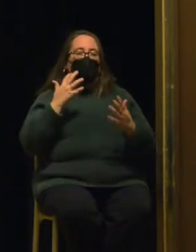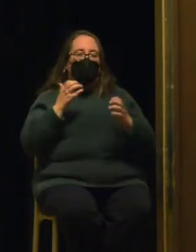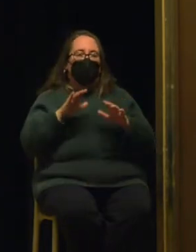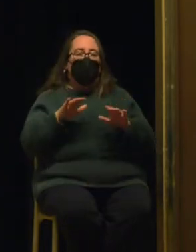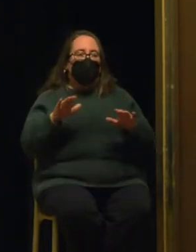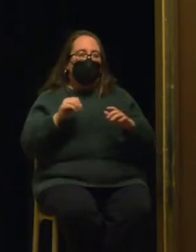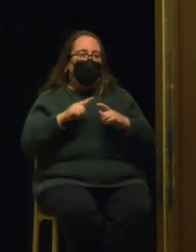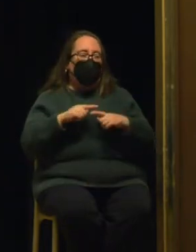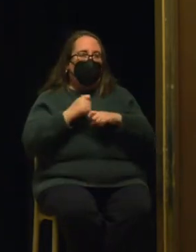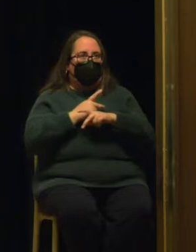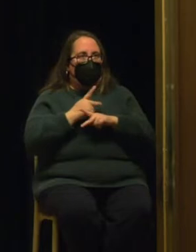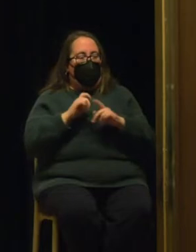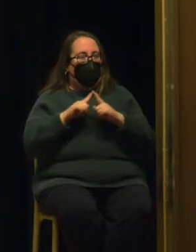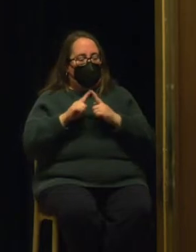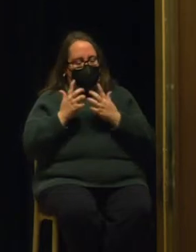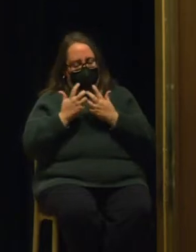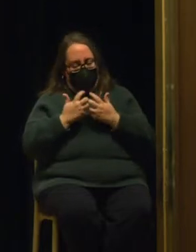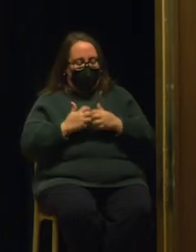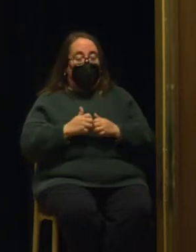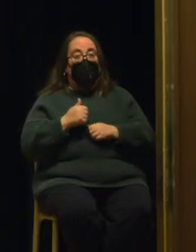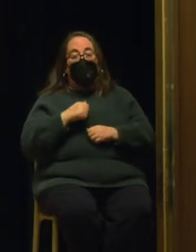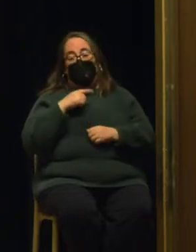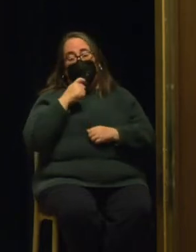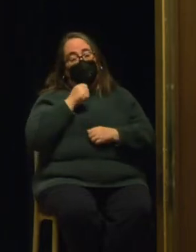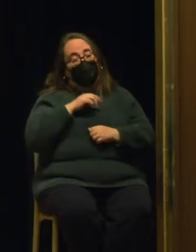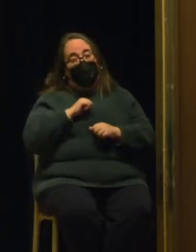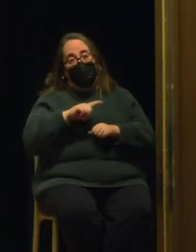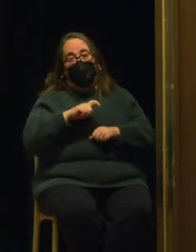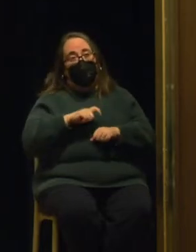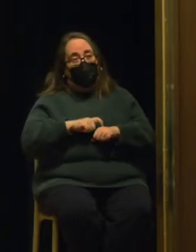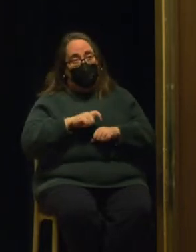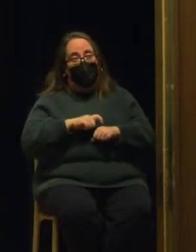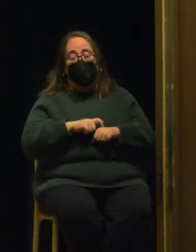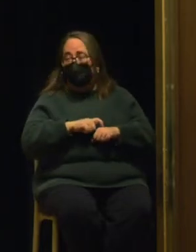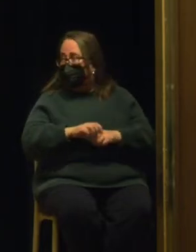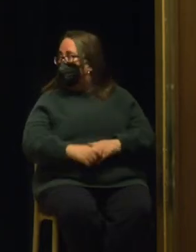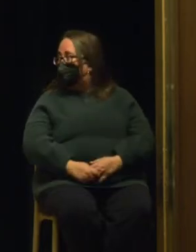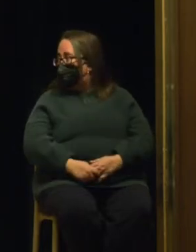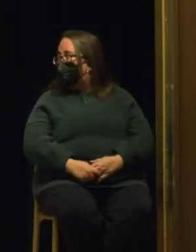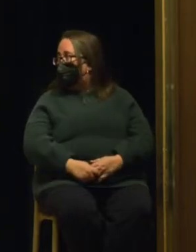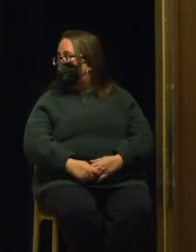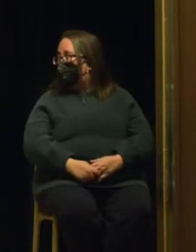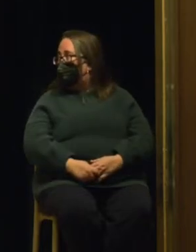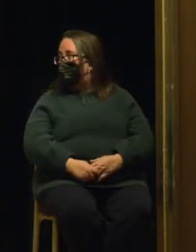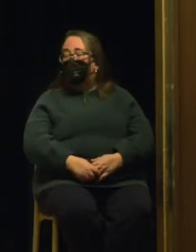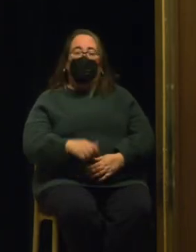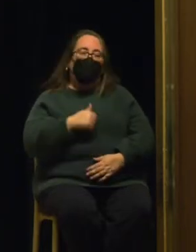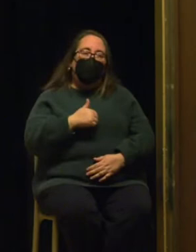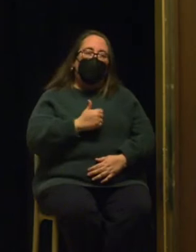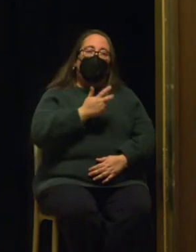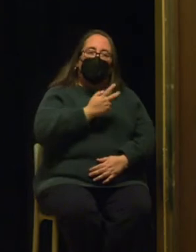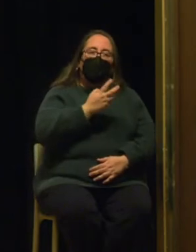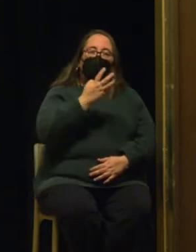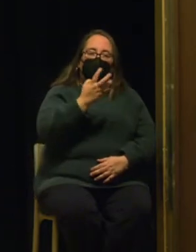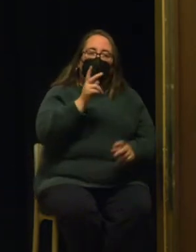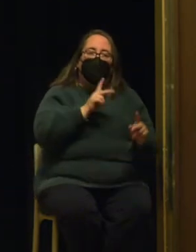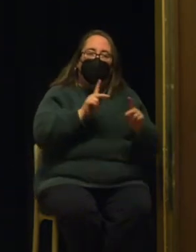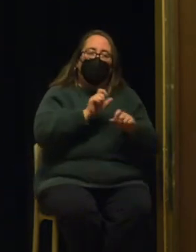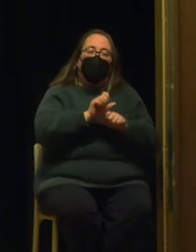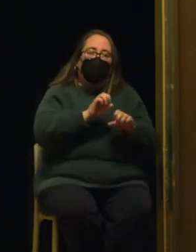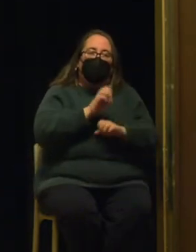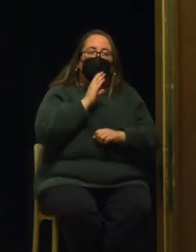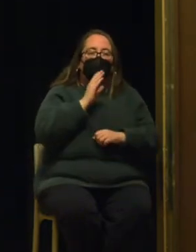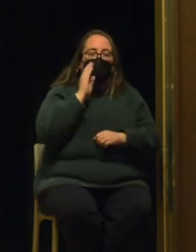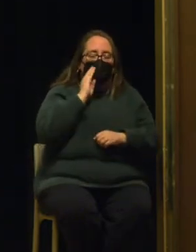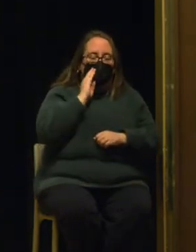to make it work. And I tell women all the time, I had three or four people working at my house in the height of my career. I had a